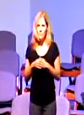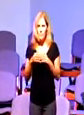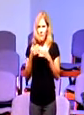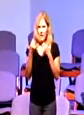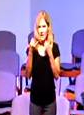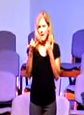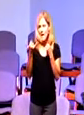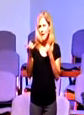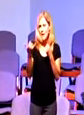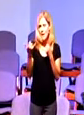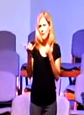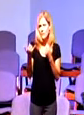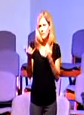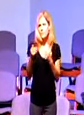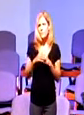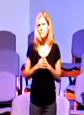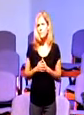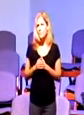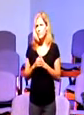And